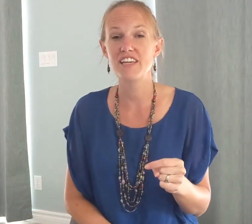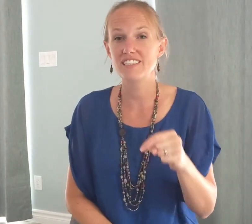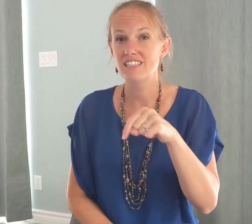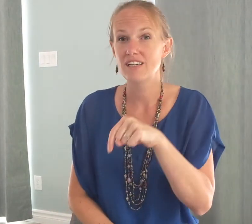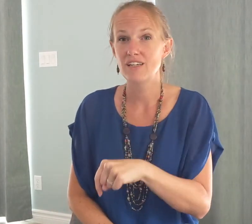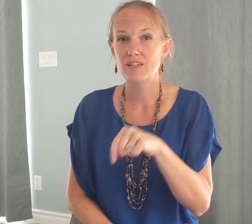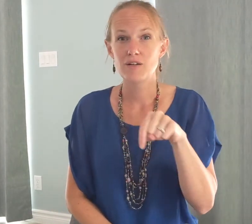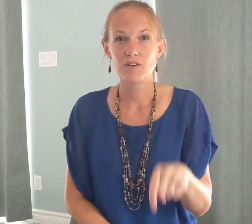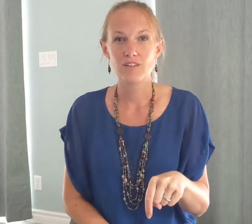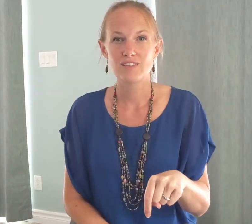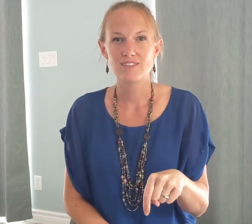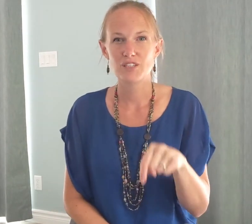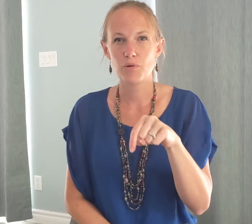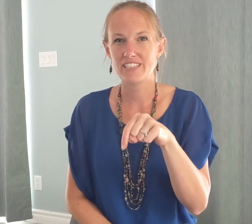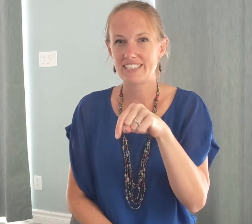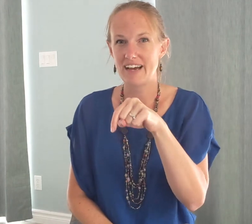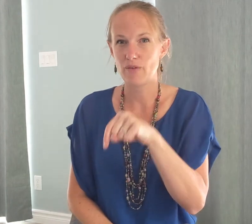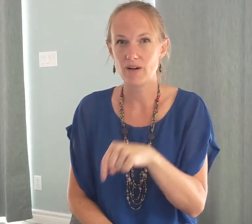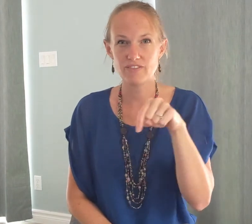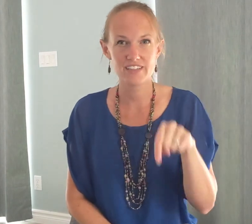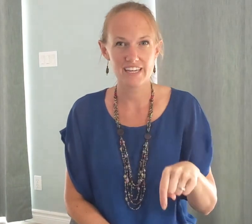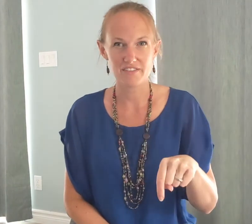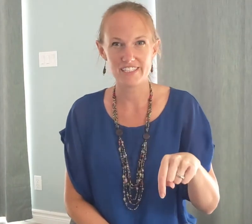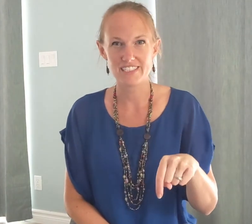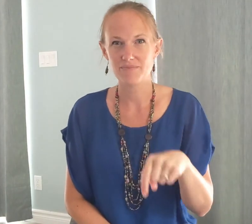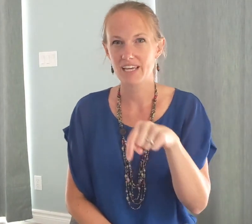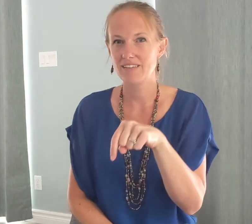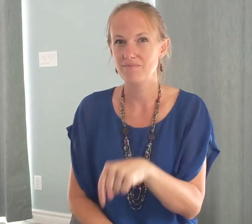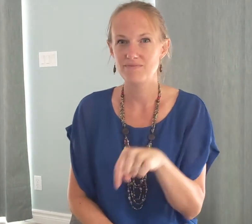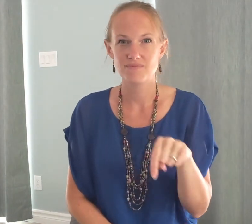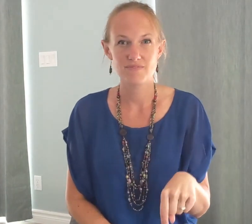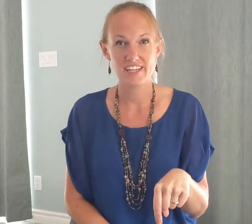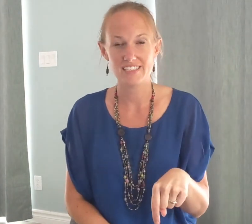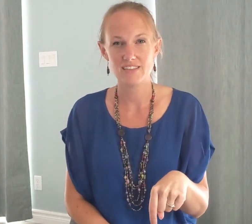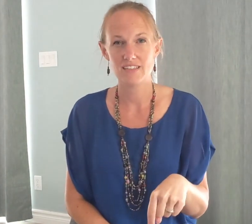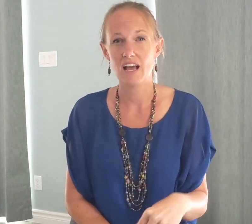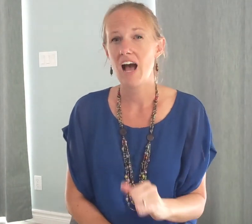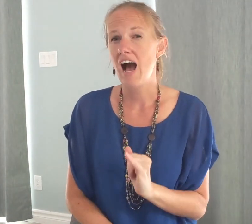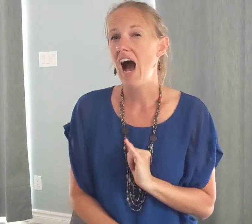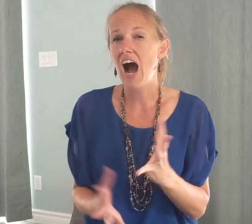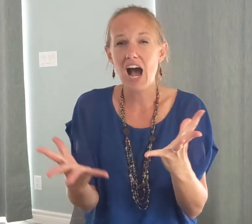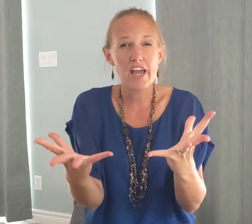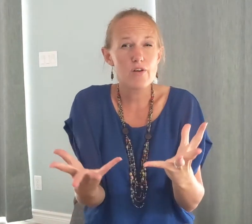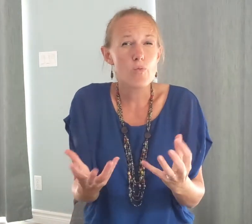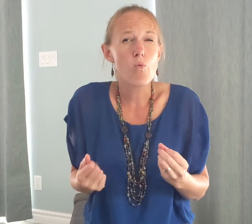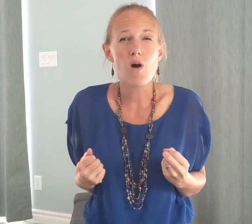feet 2 points down, 1 foot, the other foot, okay? Feet. I